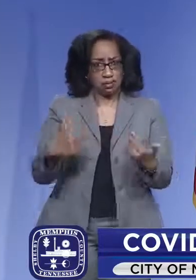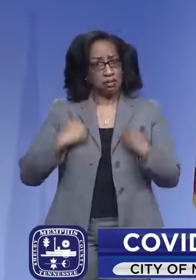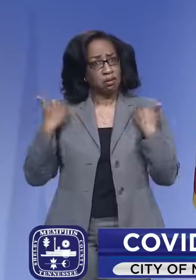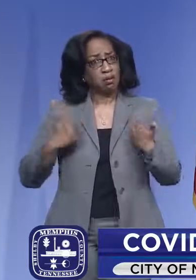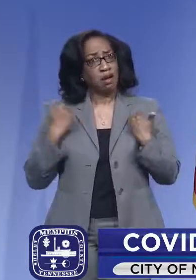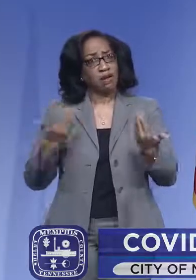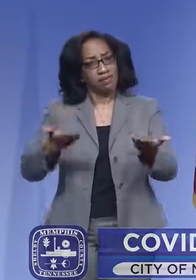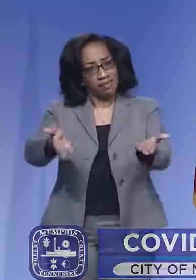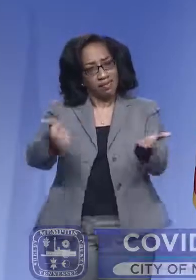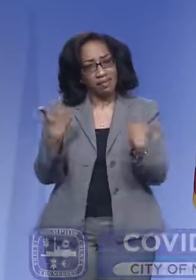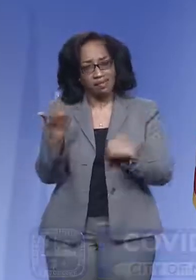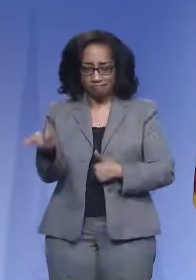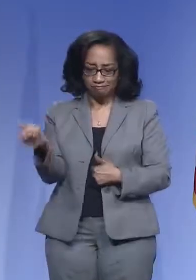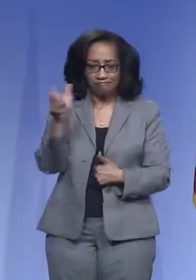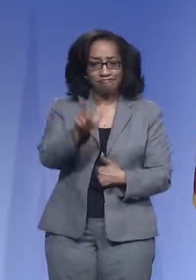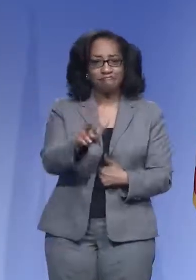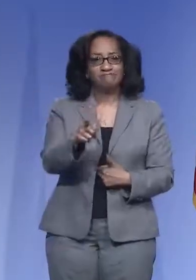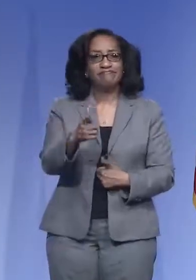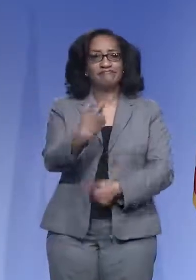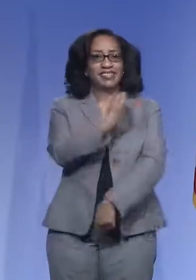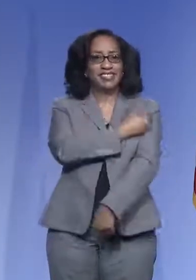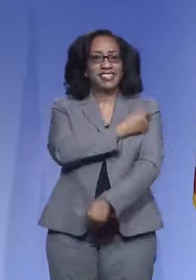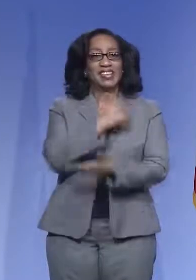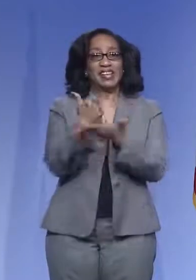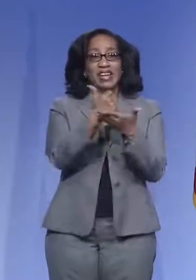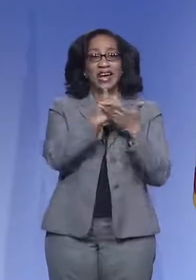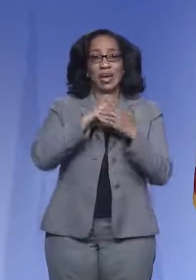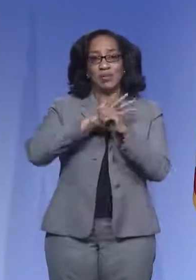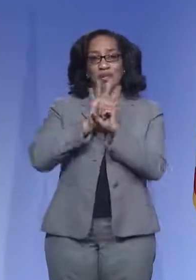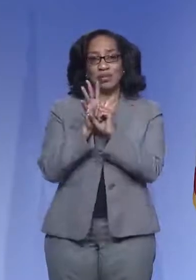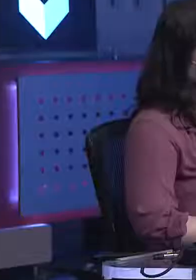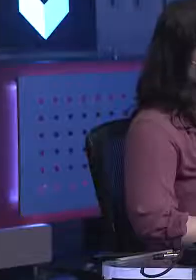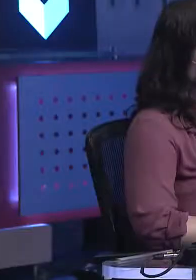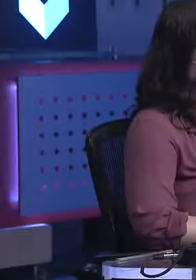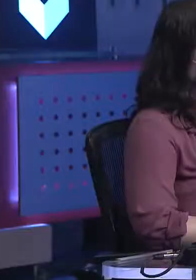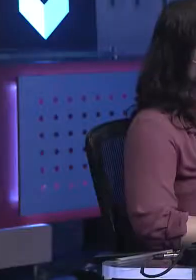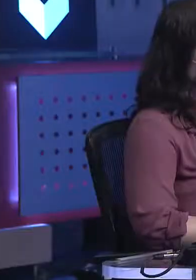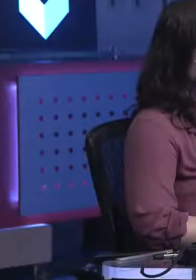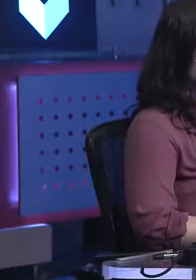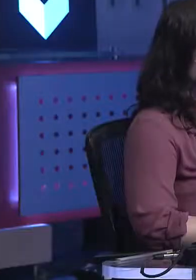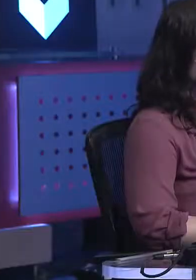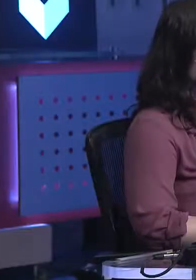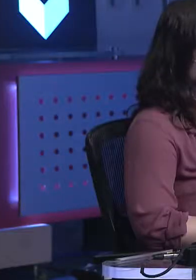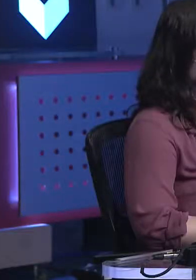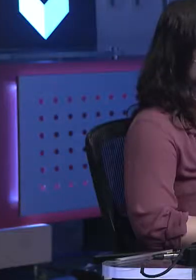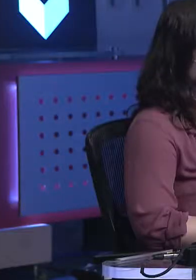come forward and get your vaccine to help us all get through this pandemic. Sam Hardiman, Commercial Appeal.